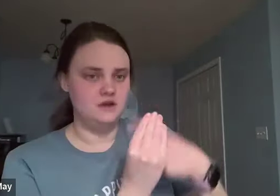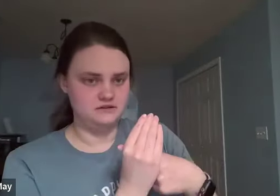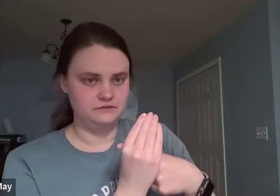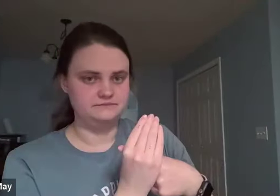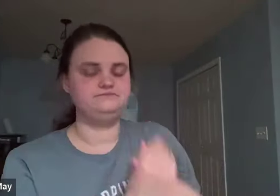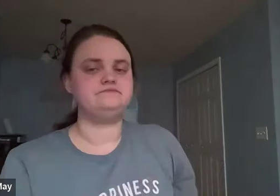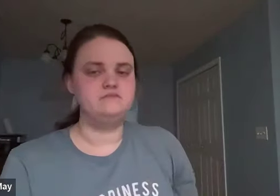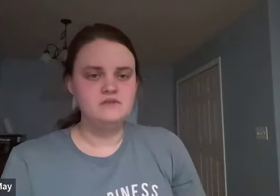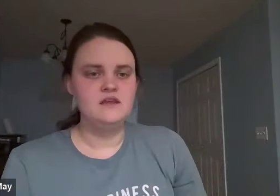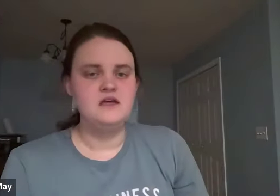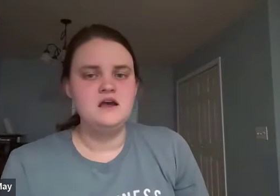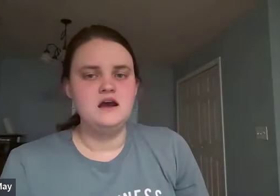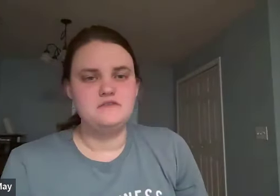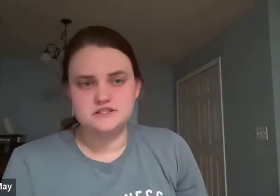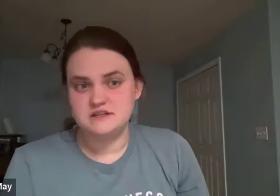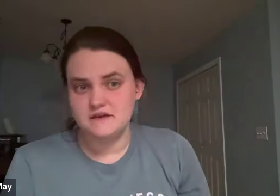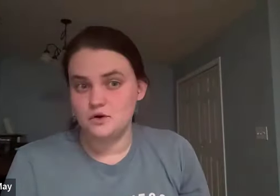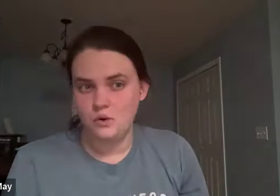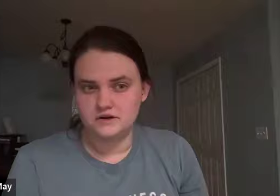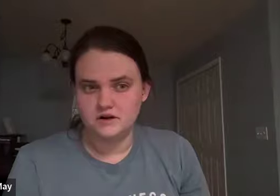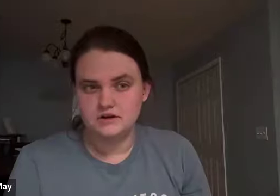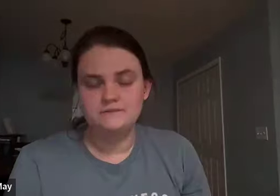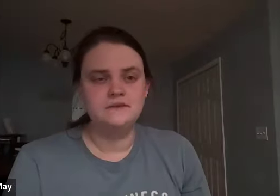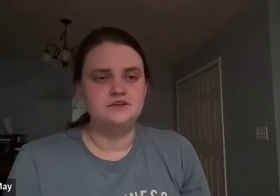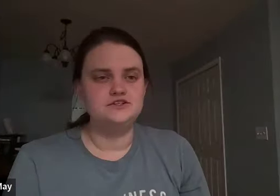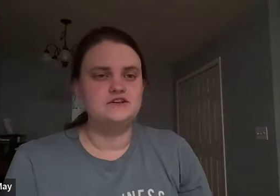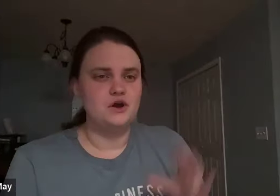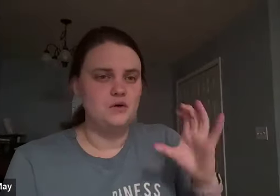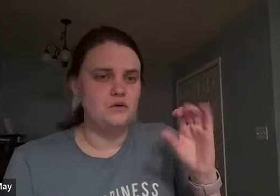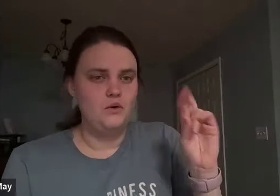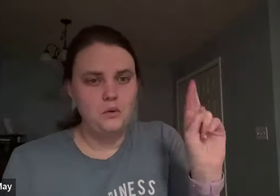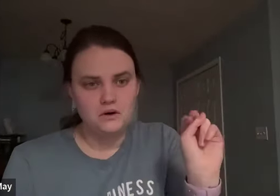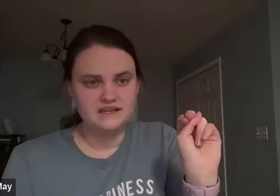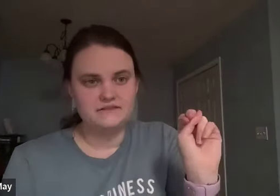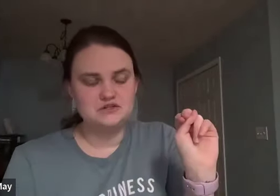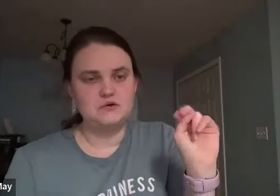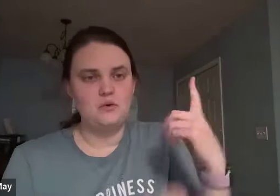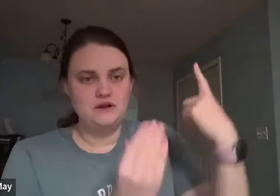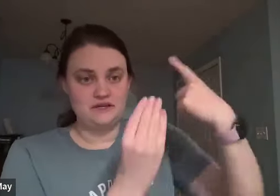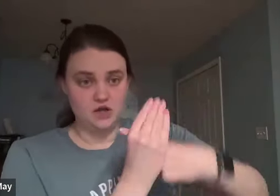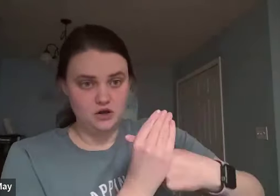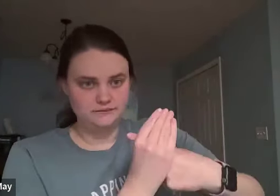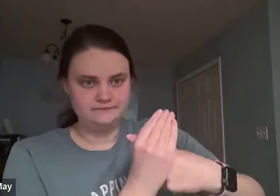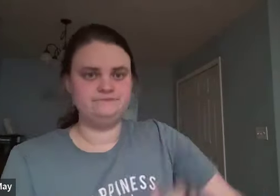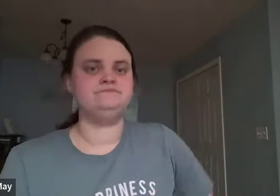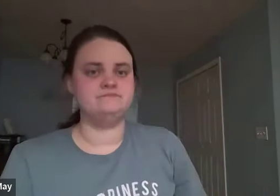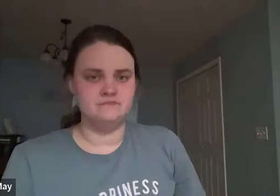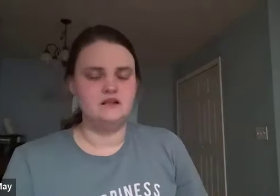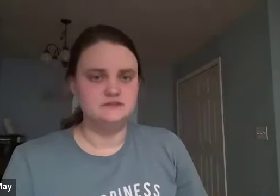dog. I've also seen that for corn dog. Usually they'll go corn, like fingerspell corn, and then dog.